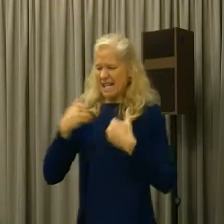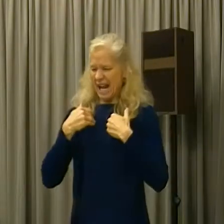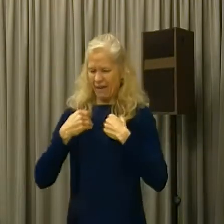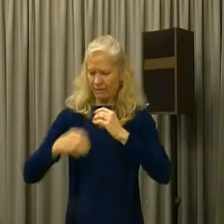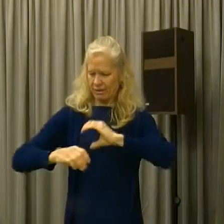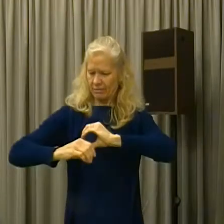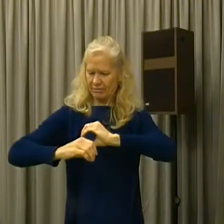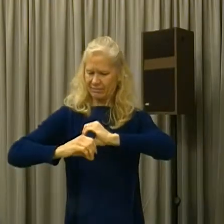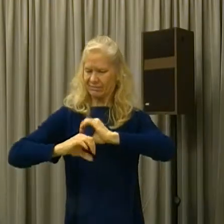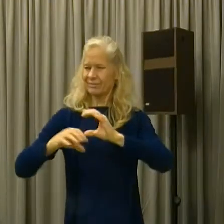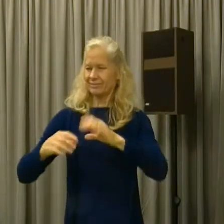and around verse 13,